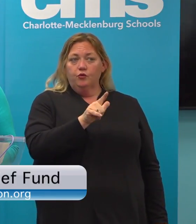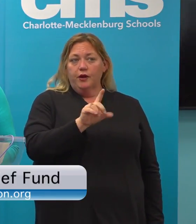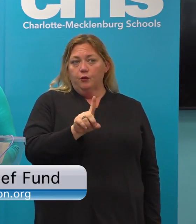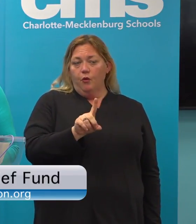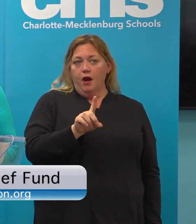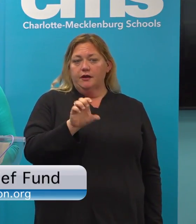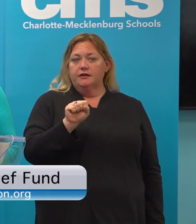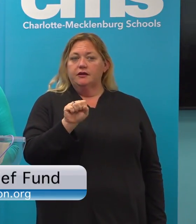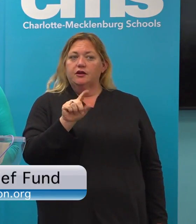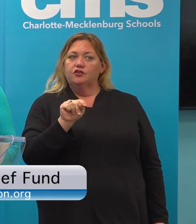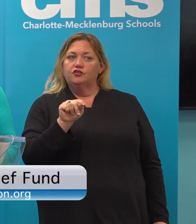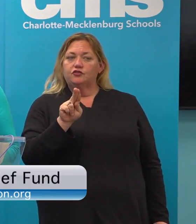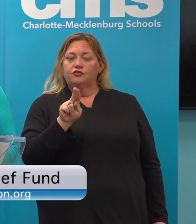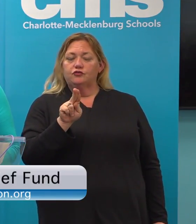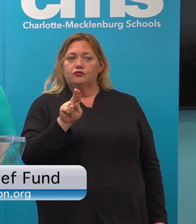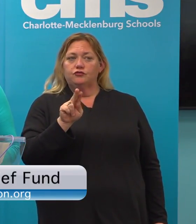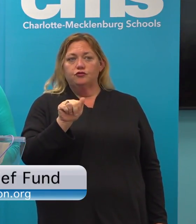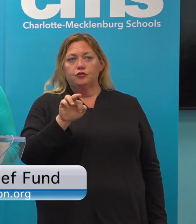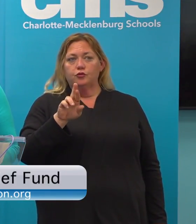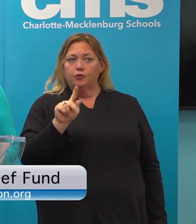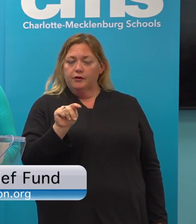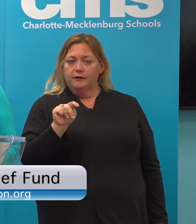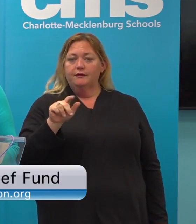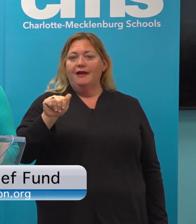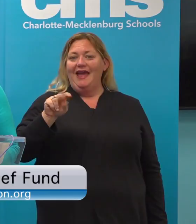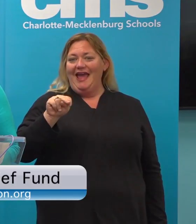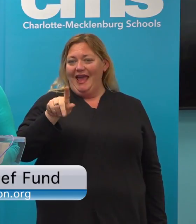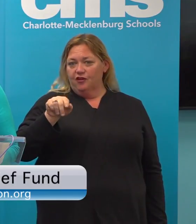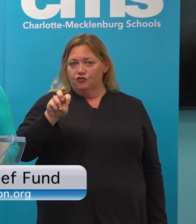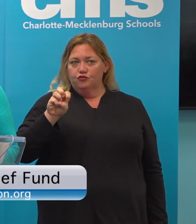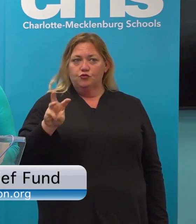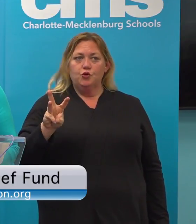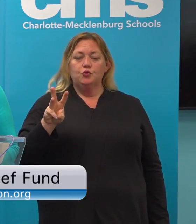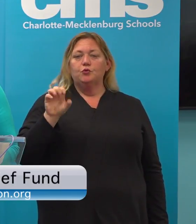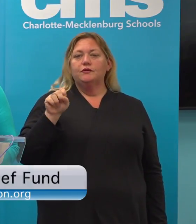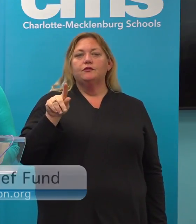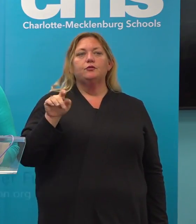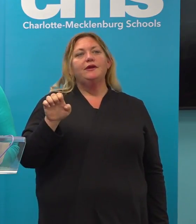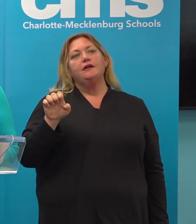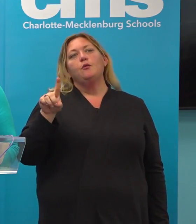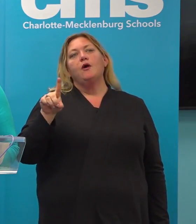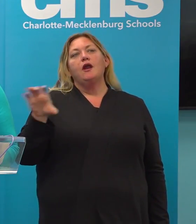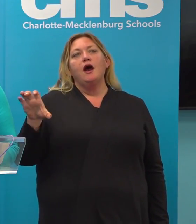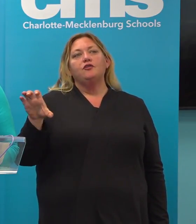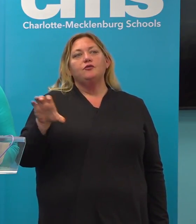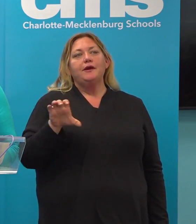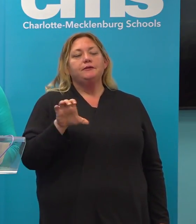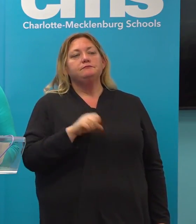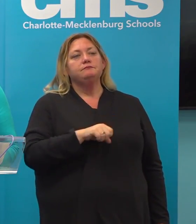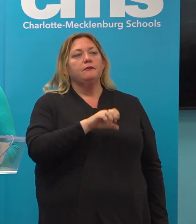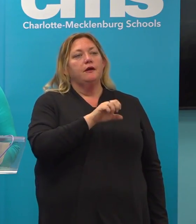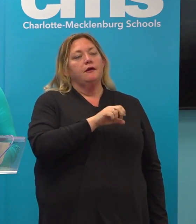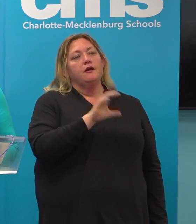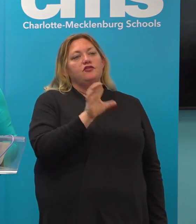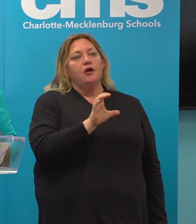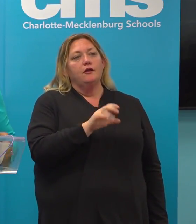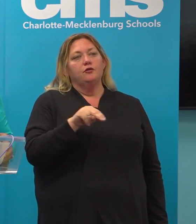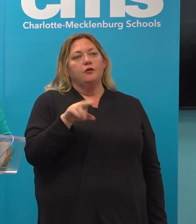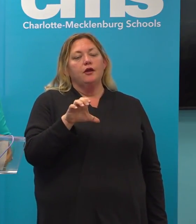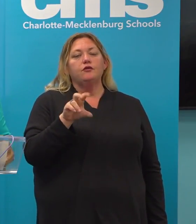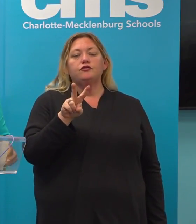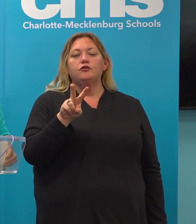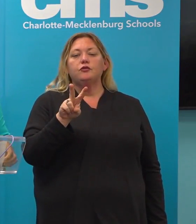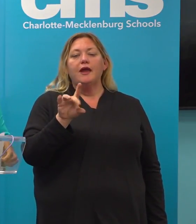4421 Stuart Andrew Boulevard, Suite 100, Charlotte, North Carolina, 28217. Thank you so